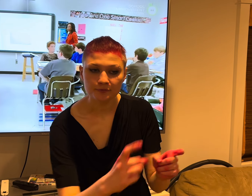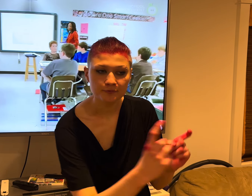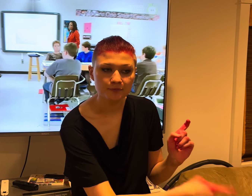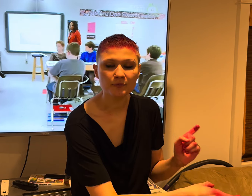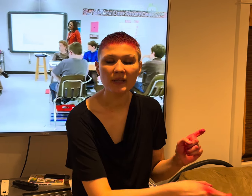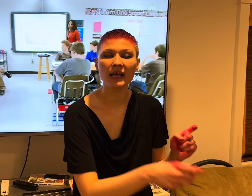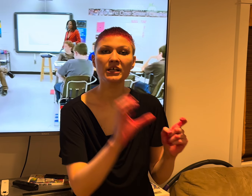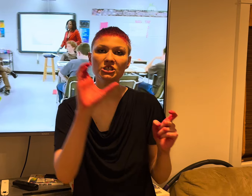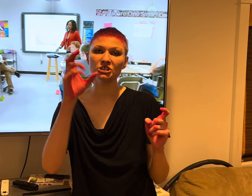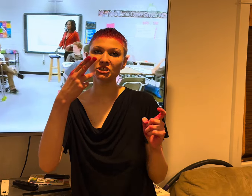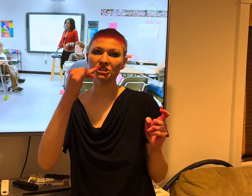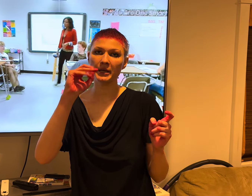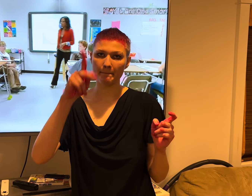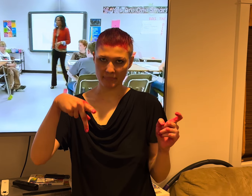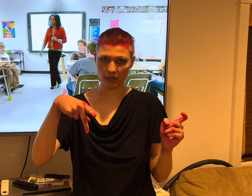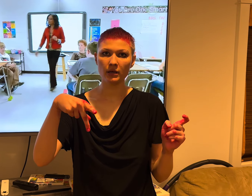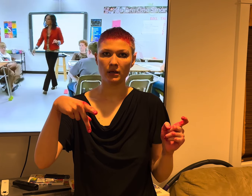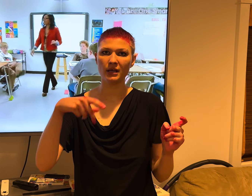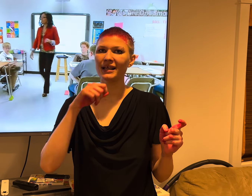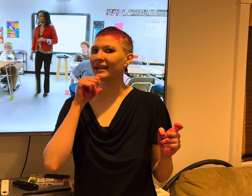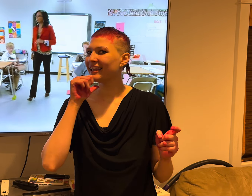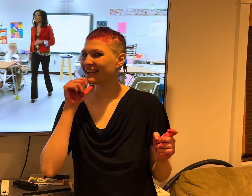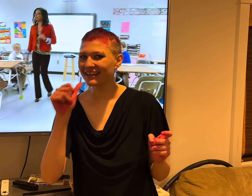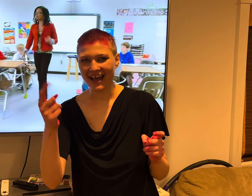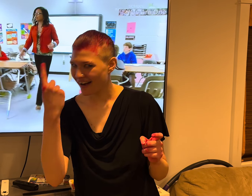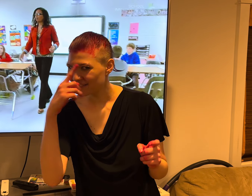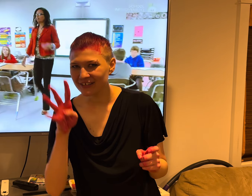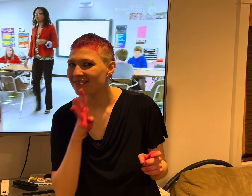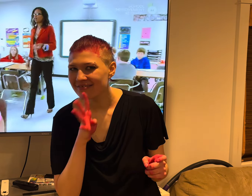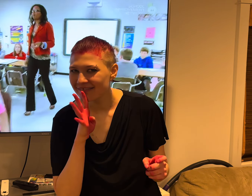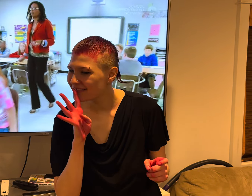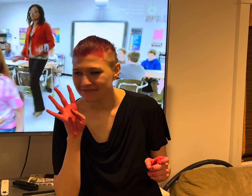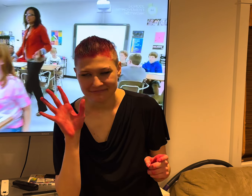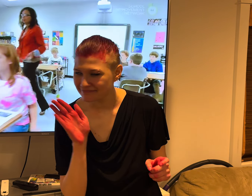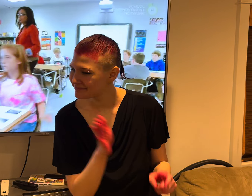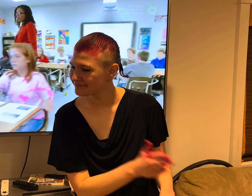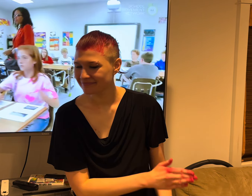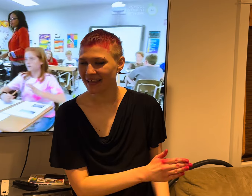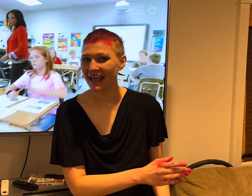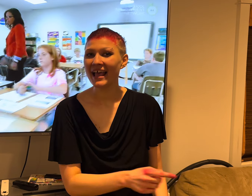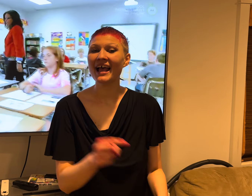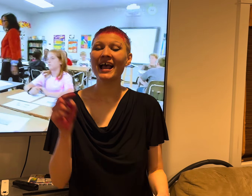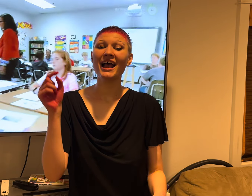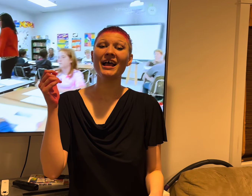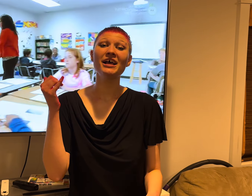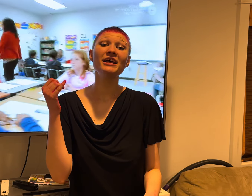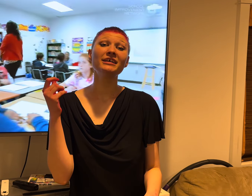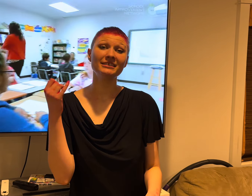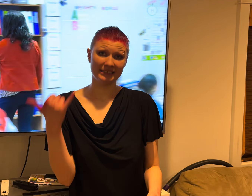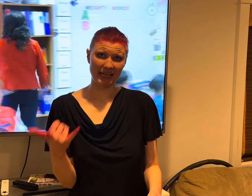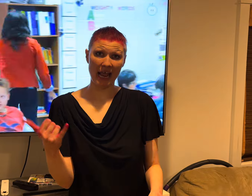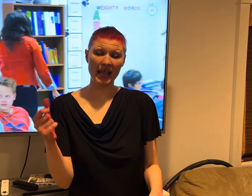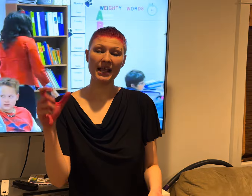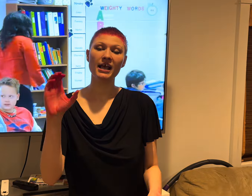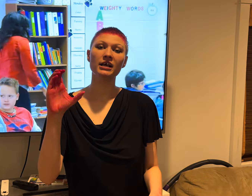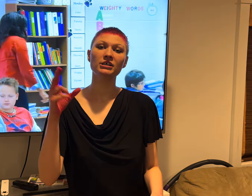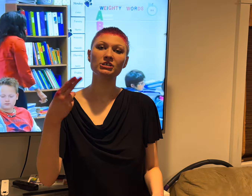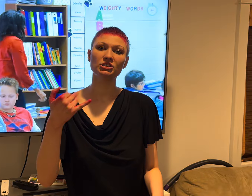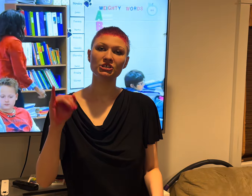us. The chip that you get will determine the job that you're going to do for your group, all right? But what I want you to do right